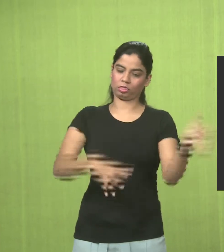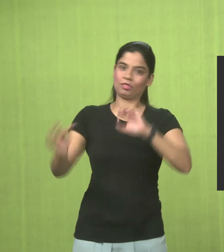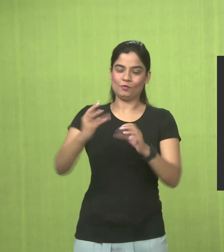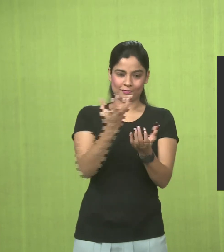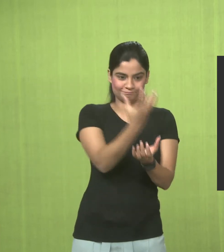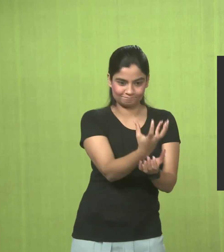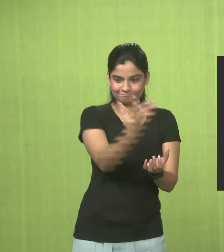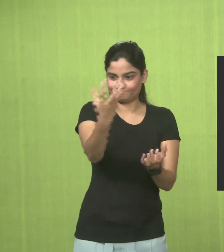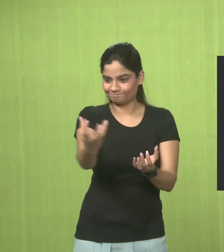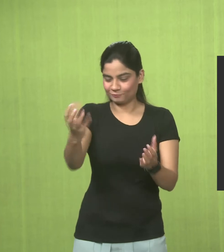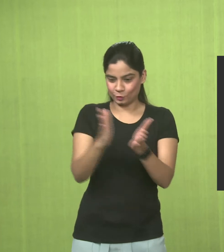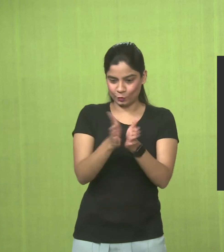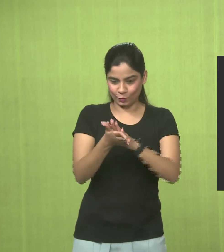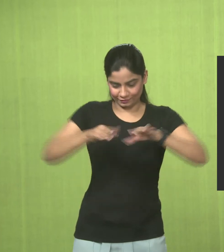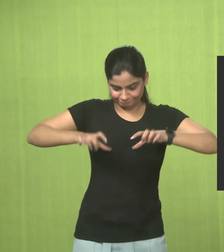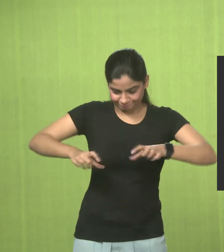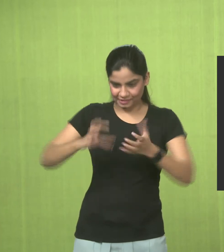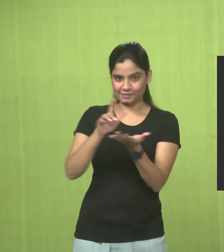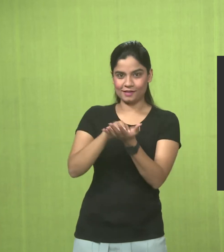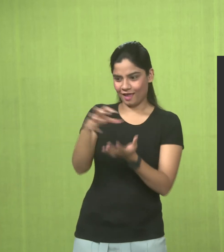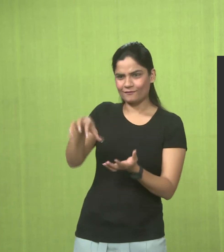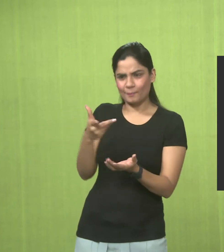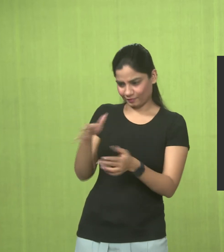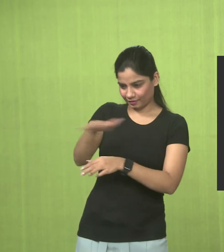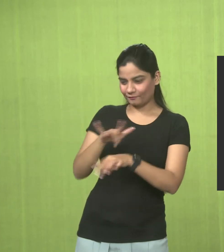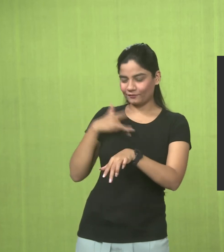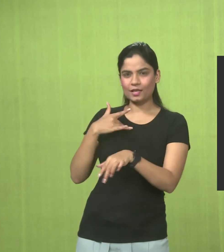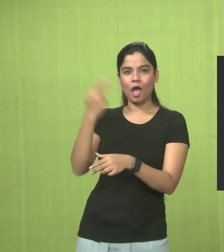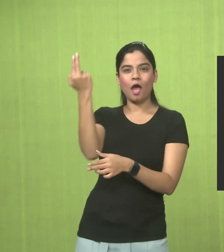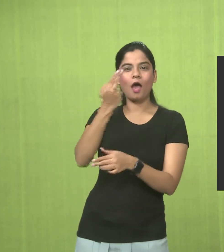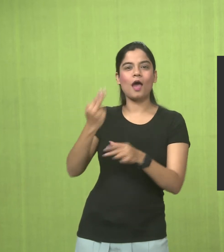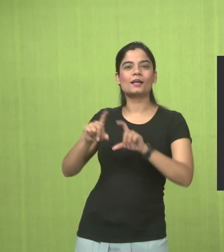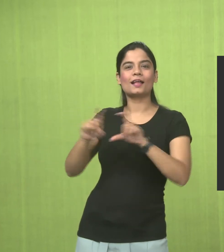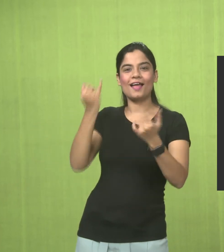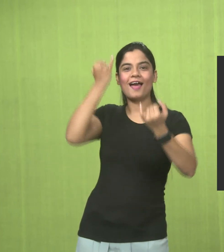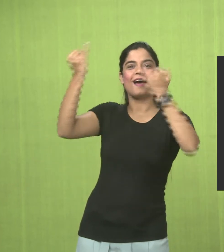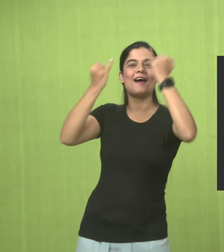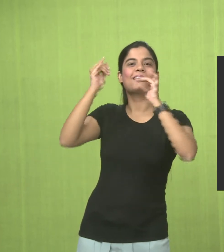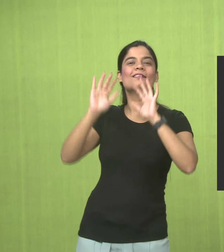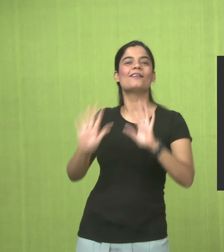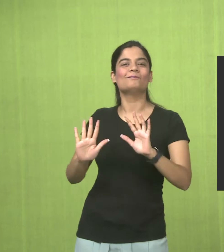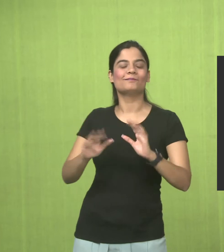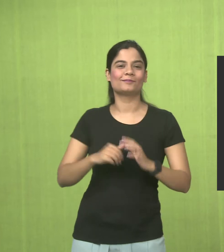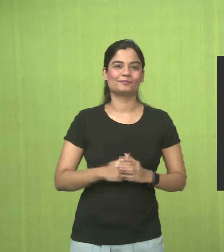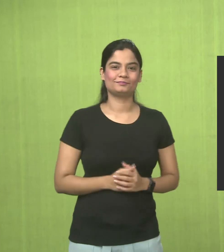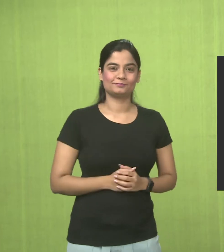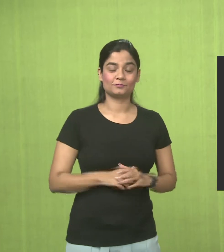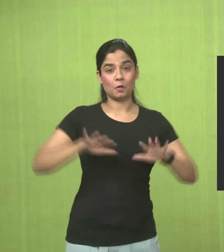art. Making it look clean and making it look appealing to the plate is